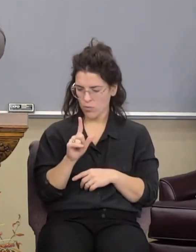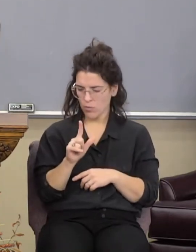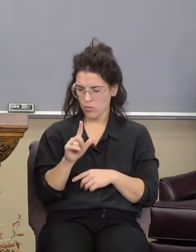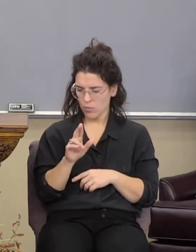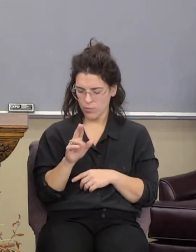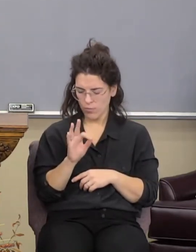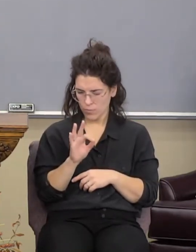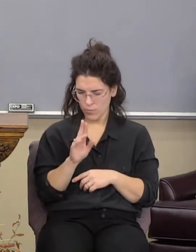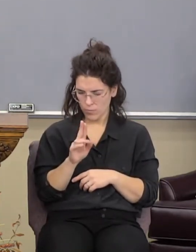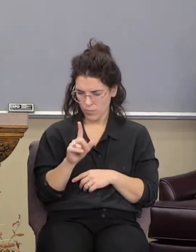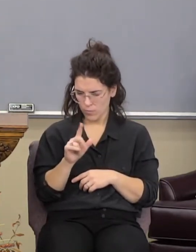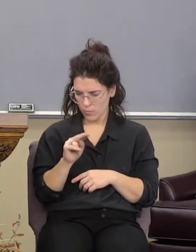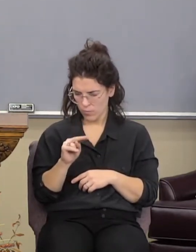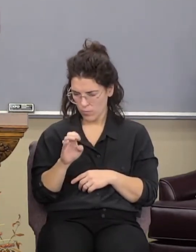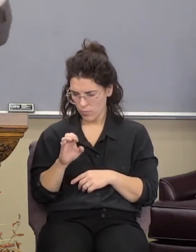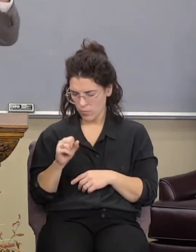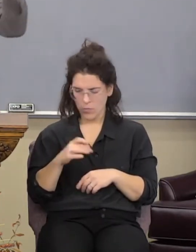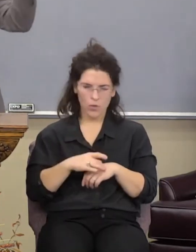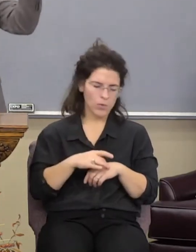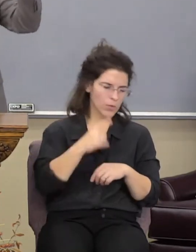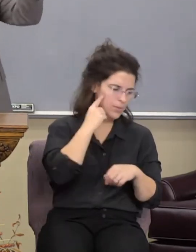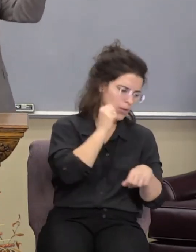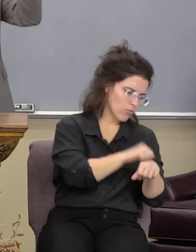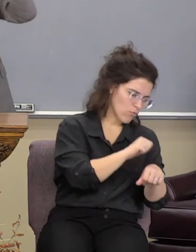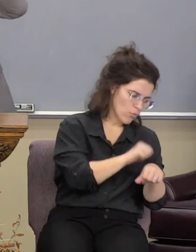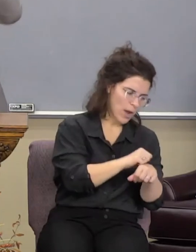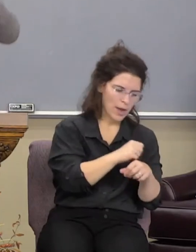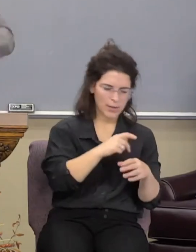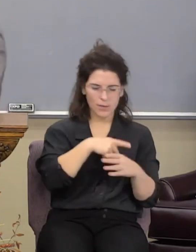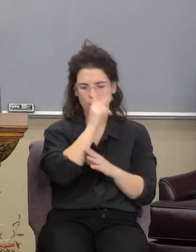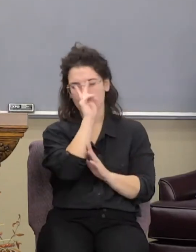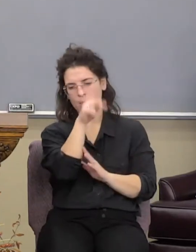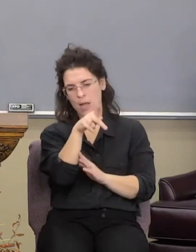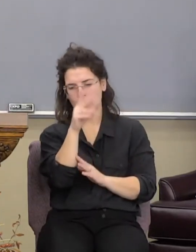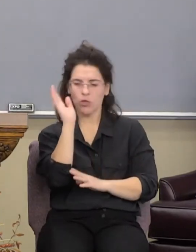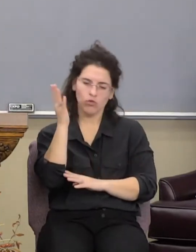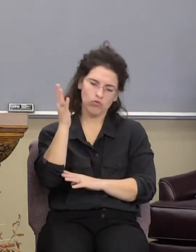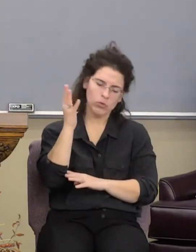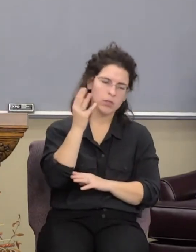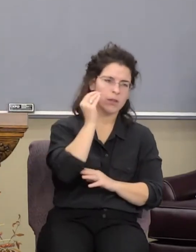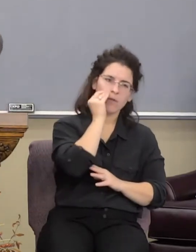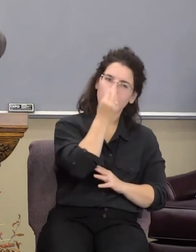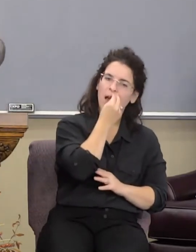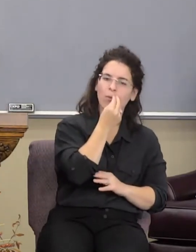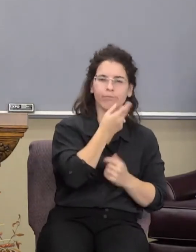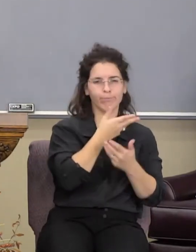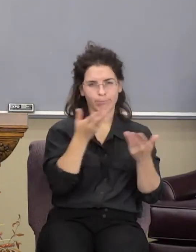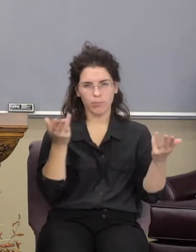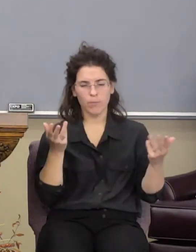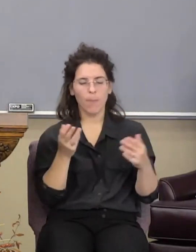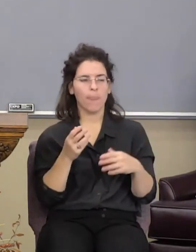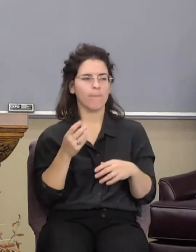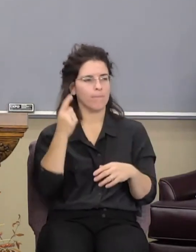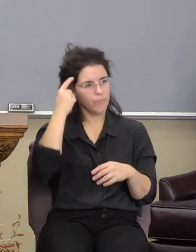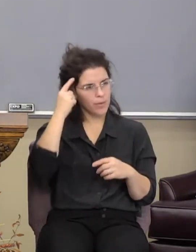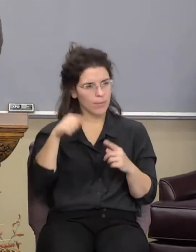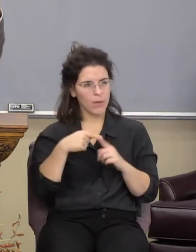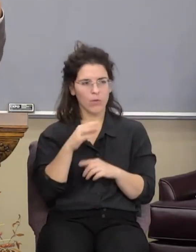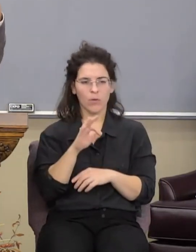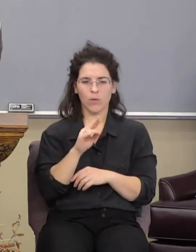earth, you know, we think about the rocks, the plants, the trees, the flowers, so on and so forth. When we think about the fullness,